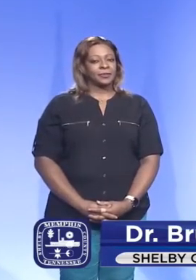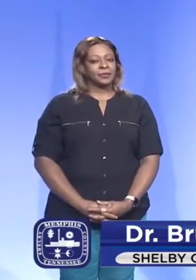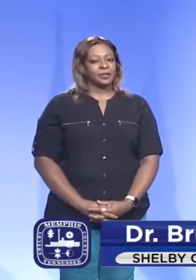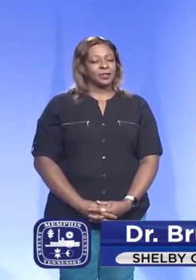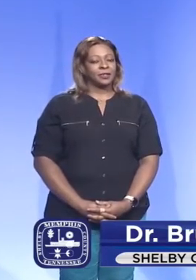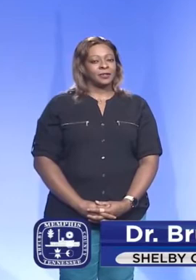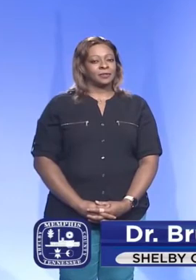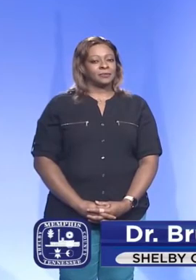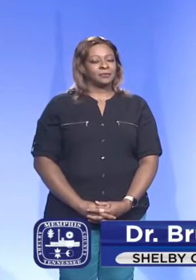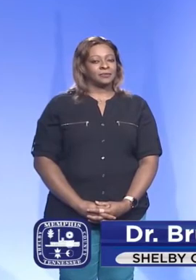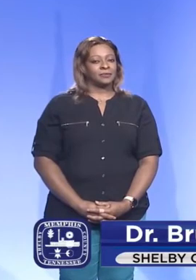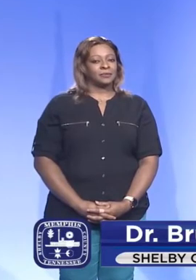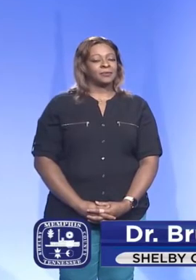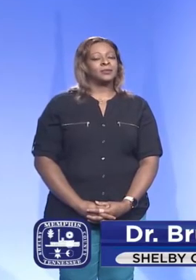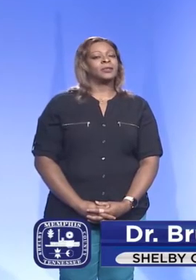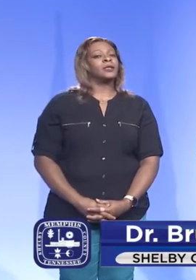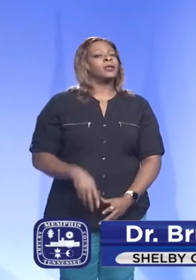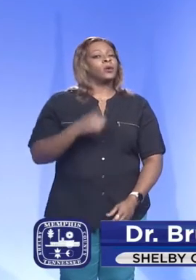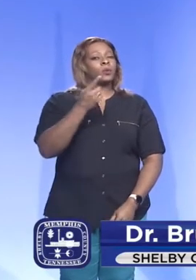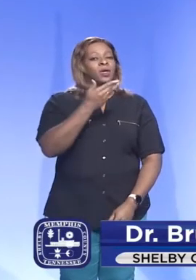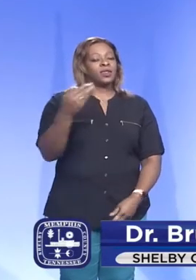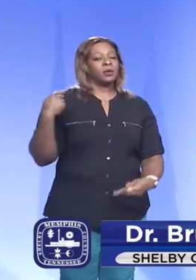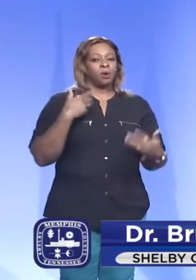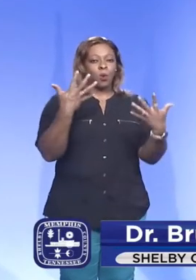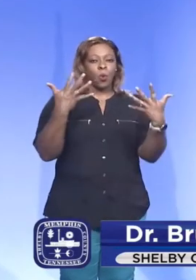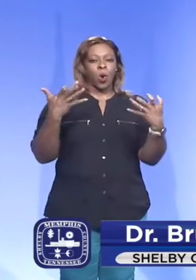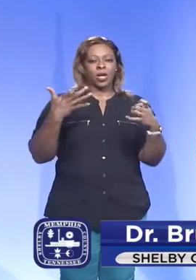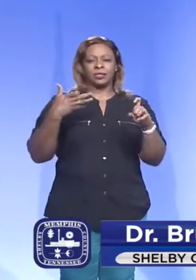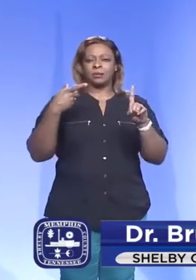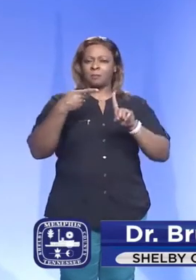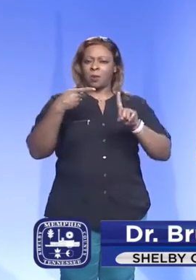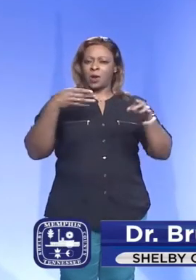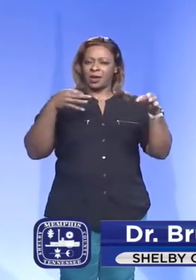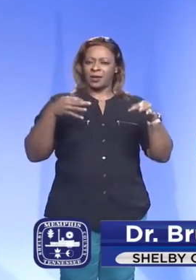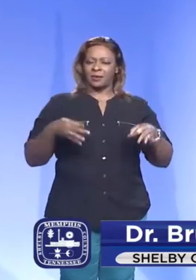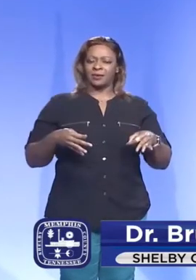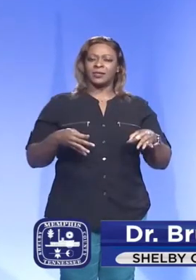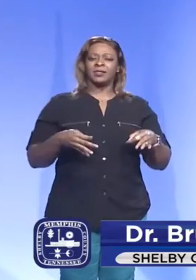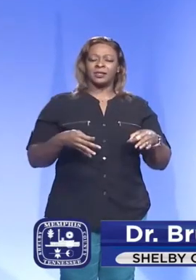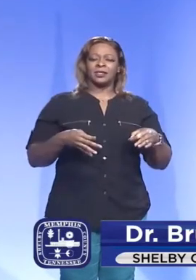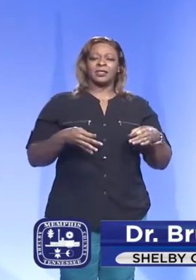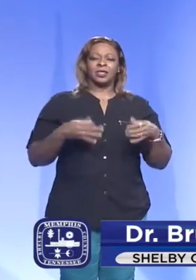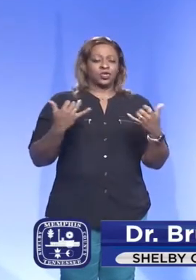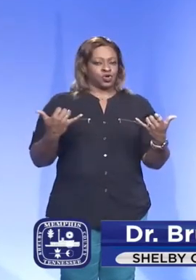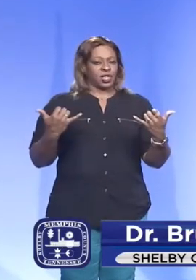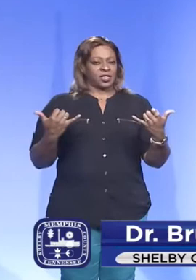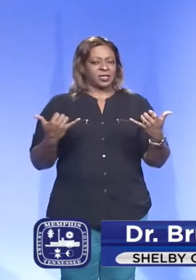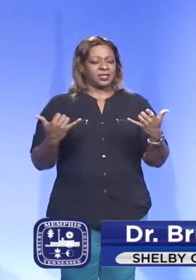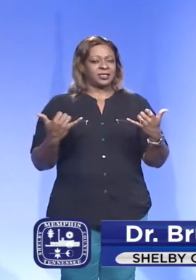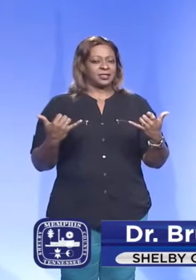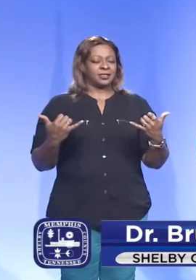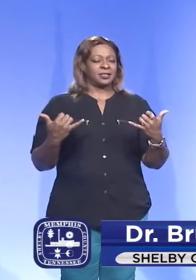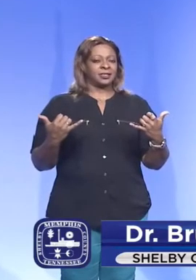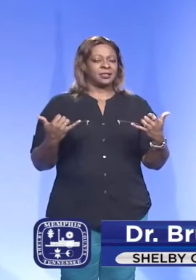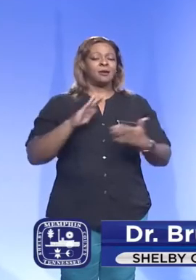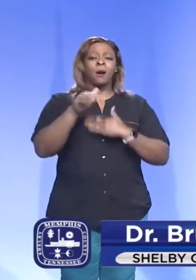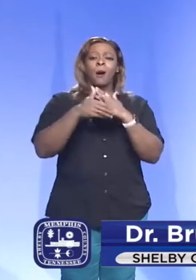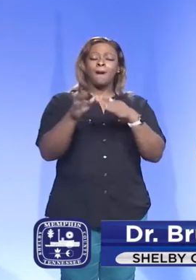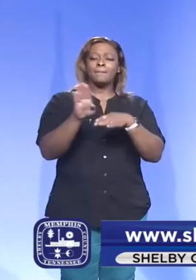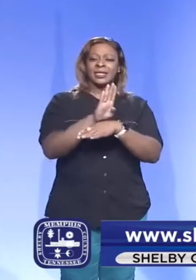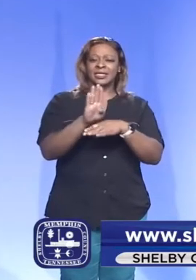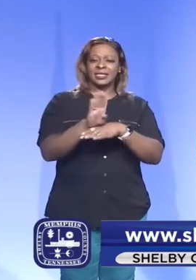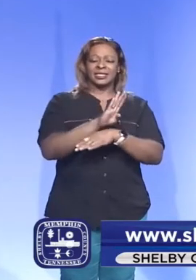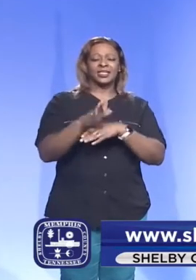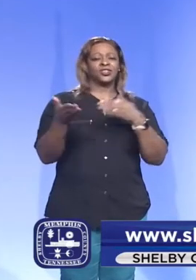One of the things that we want to point out is that currently all businesses